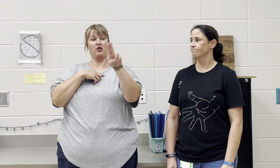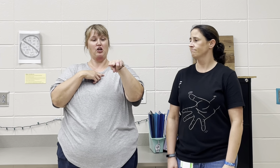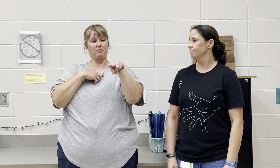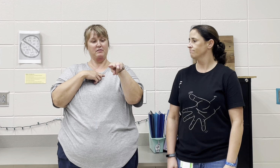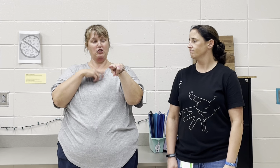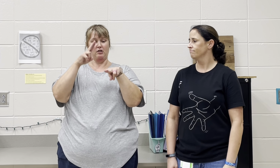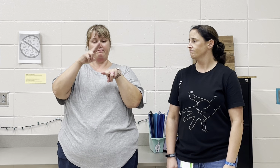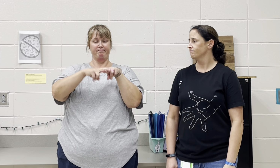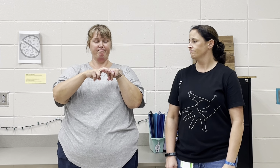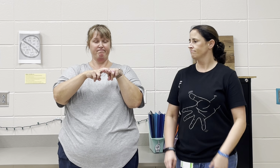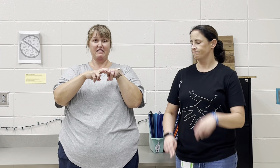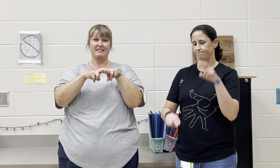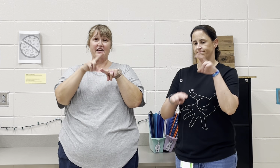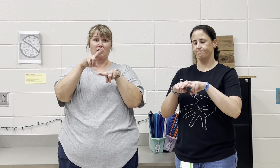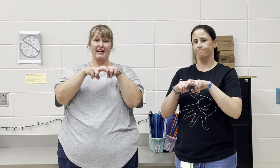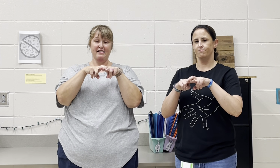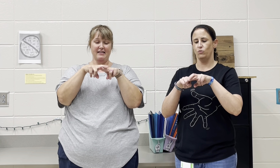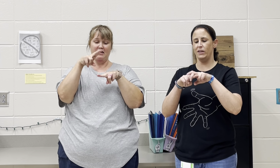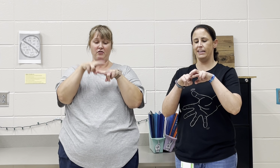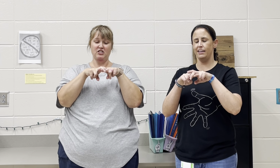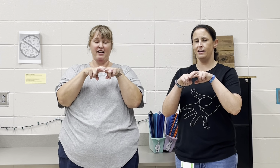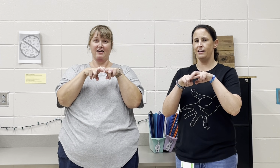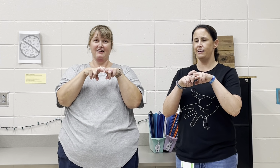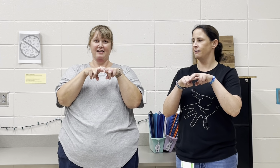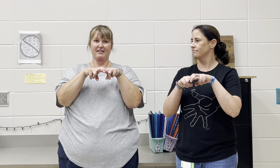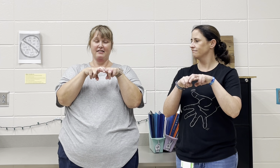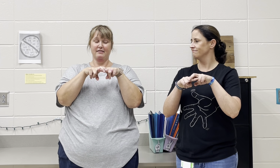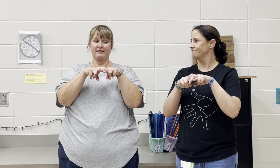U. It's like your legs sitting on the chair.